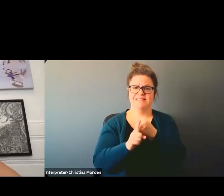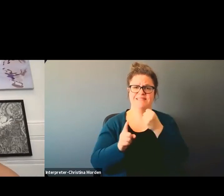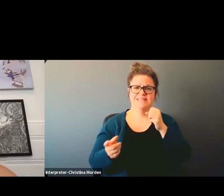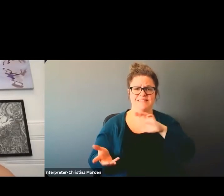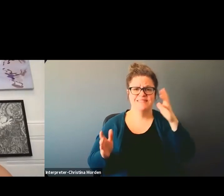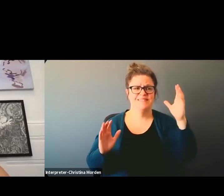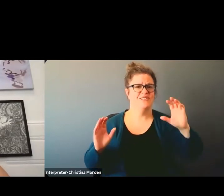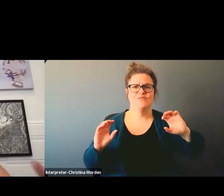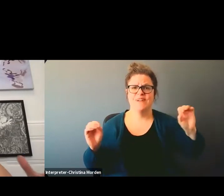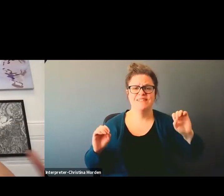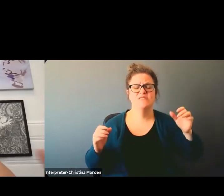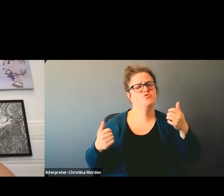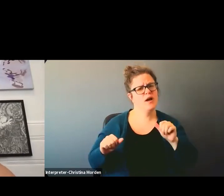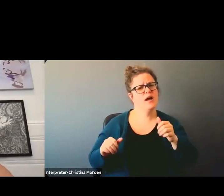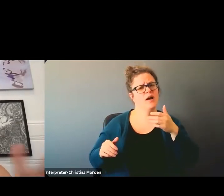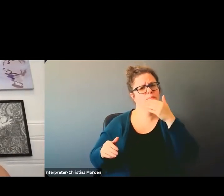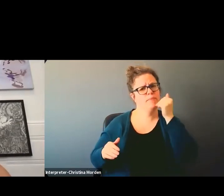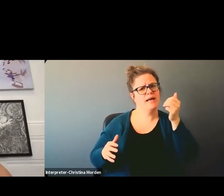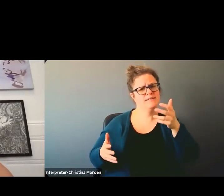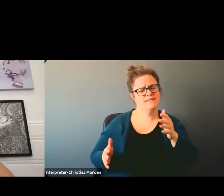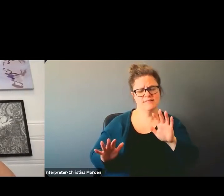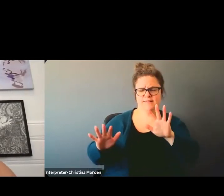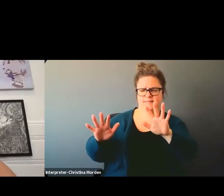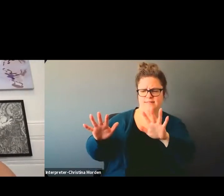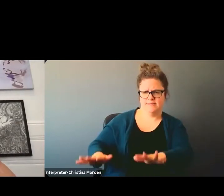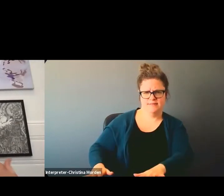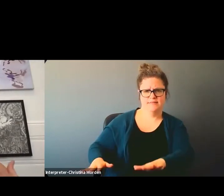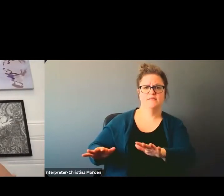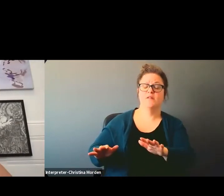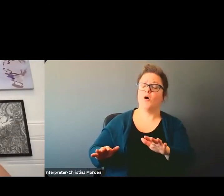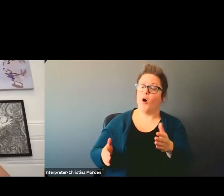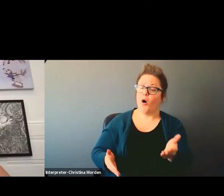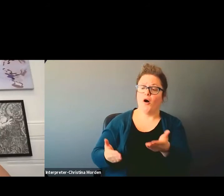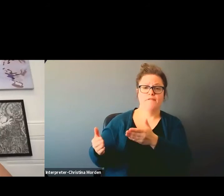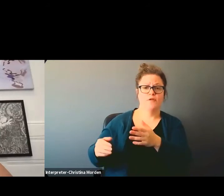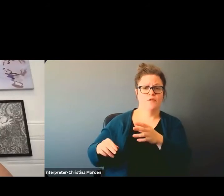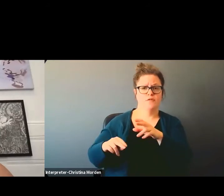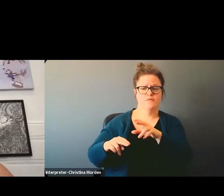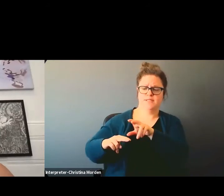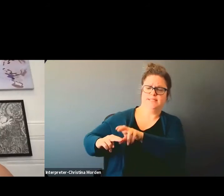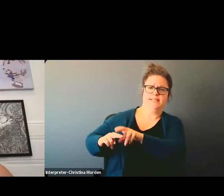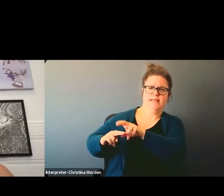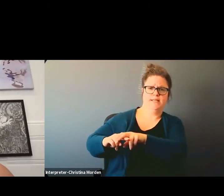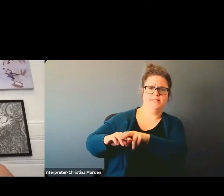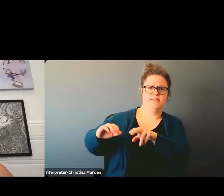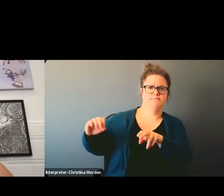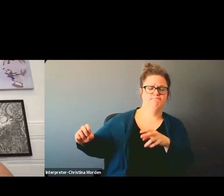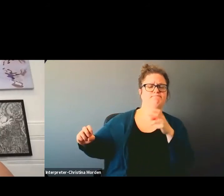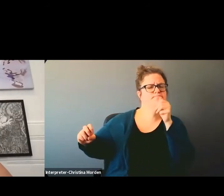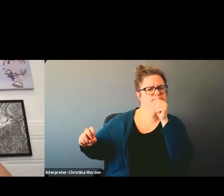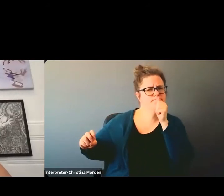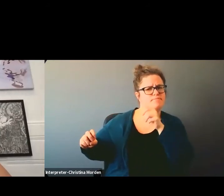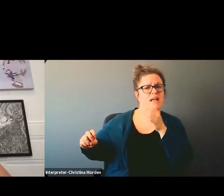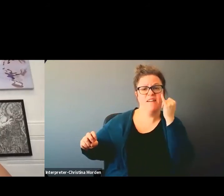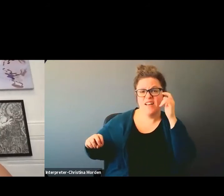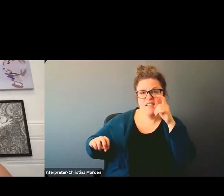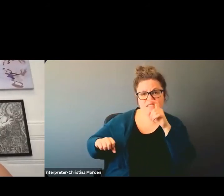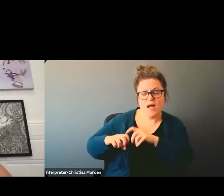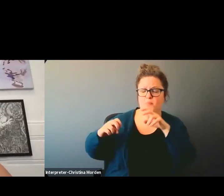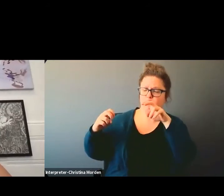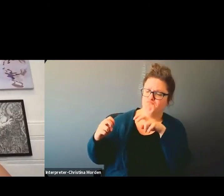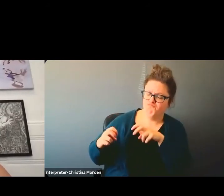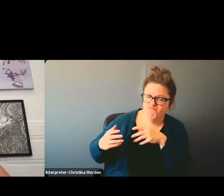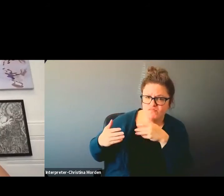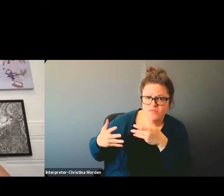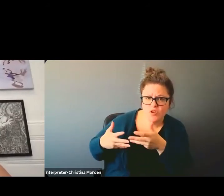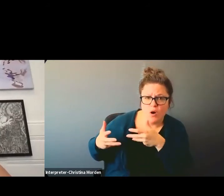the situation. Offer them a place to sit away from people. If you have the time, just talk with them. And if you feel